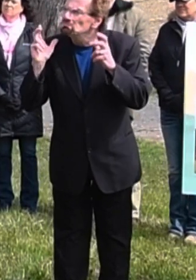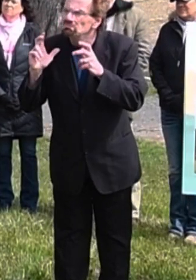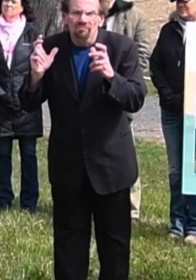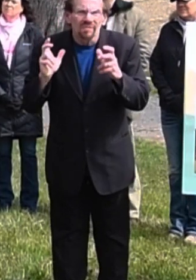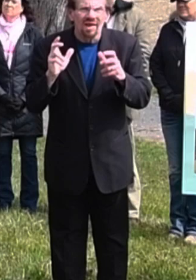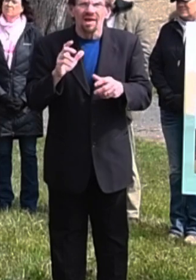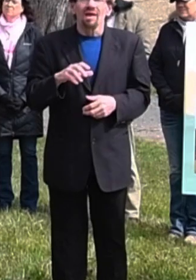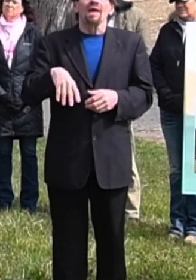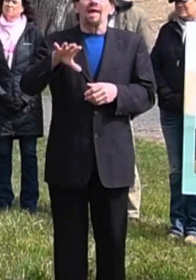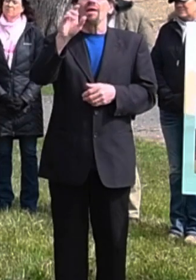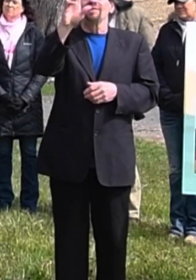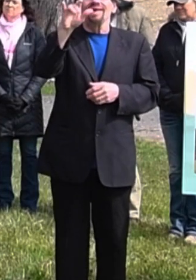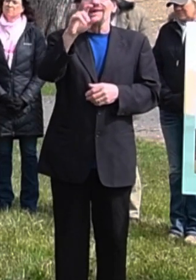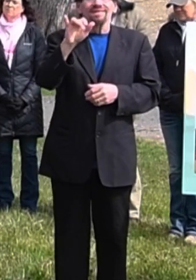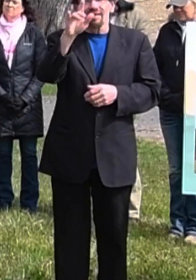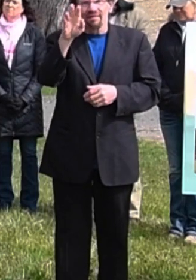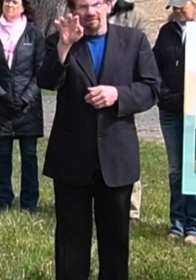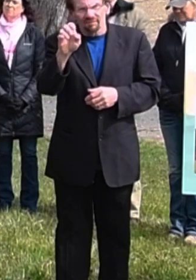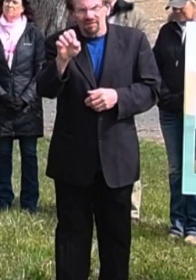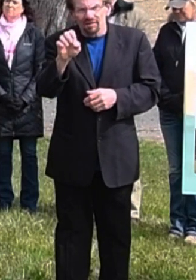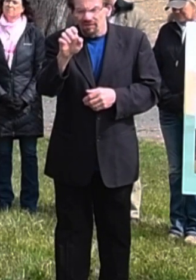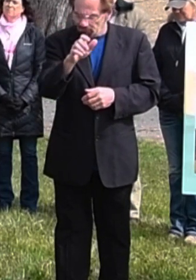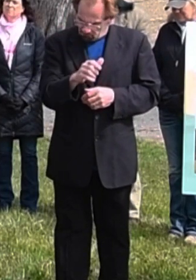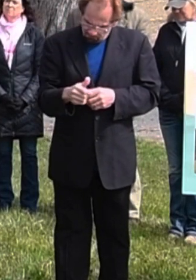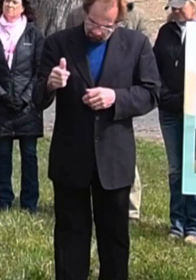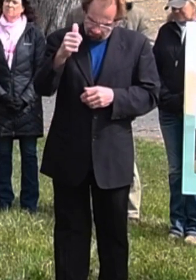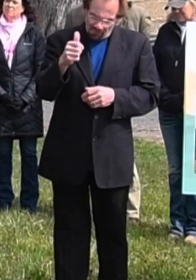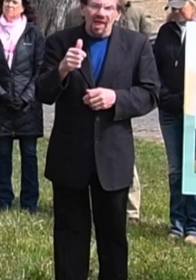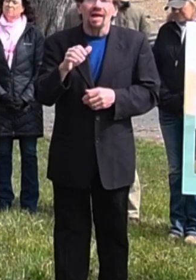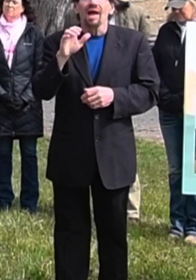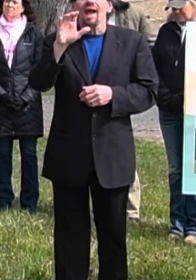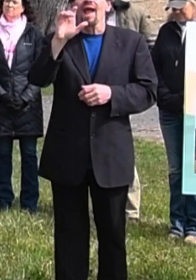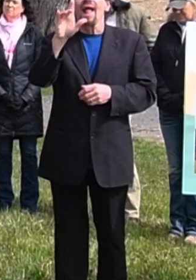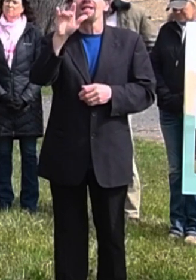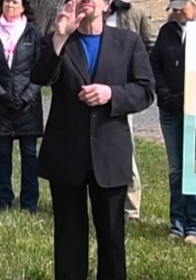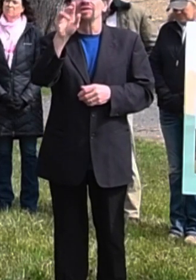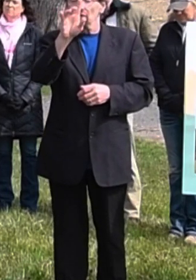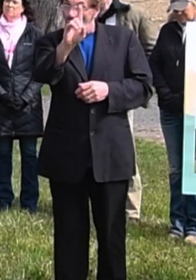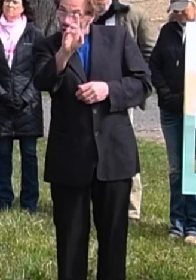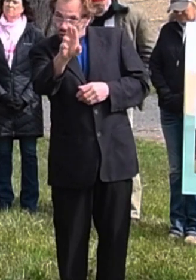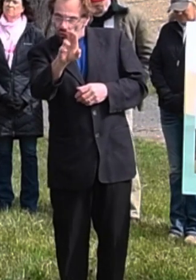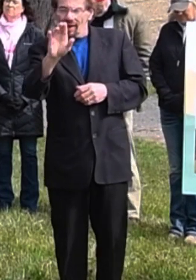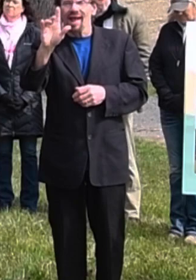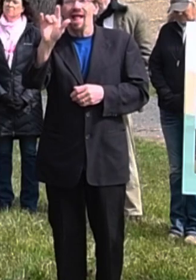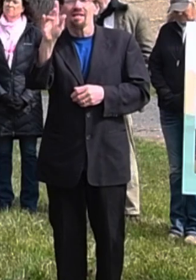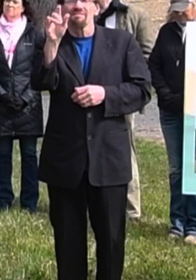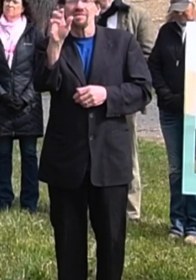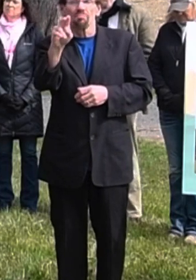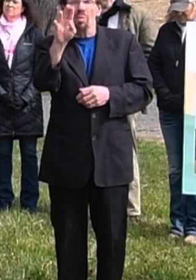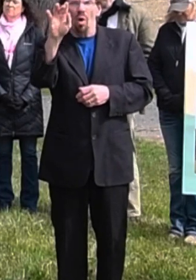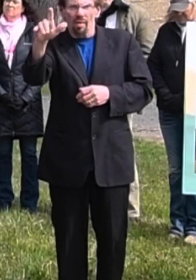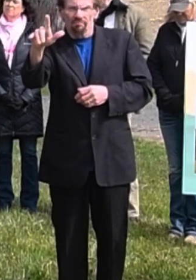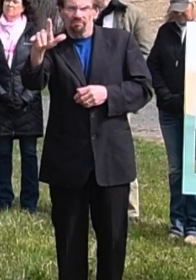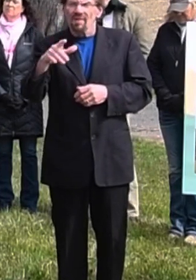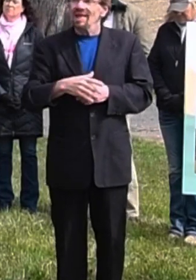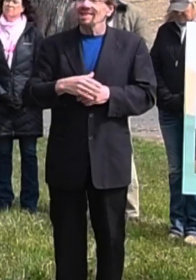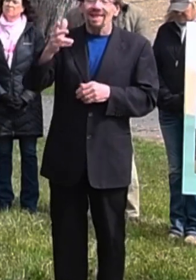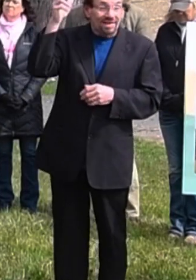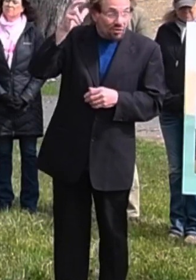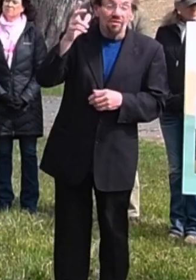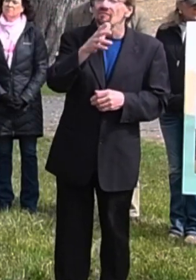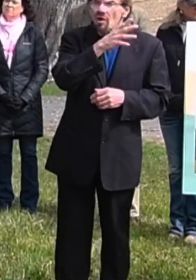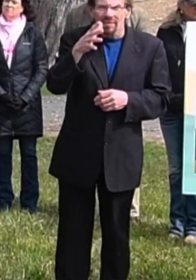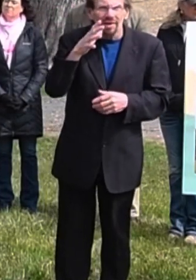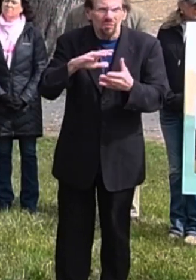Dr. Calvin Ball has taken the time to listen to our agriculture community, and better yet, he has taken action to address their needs